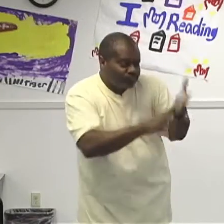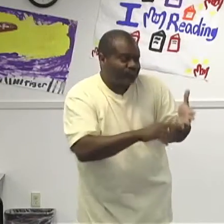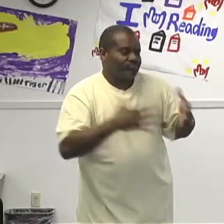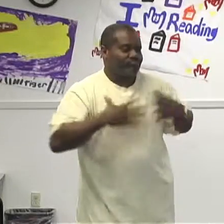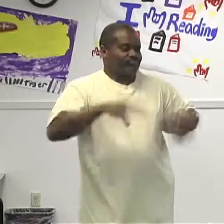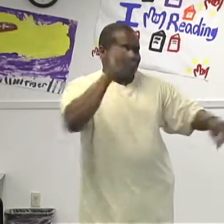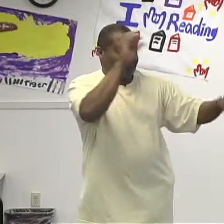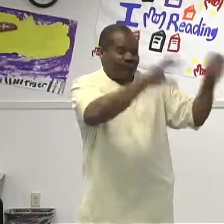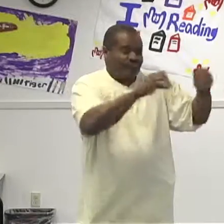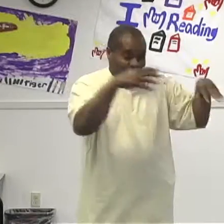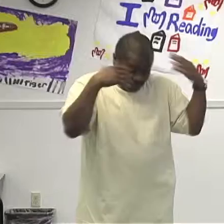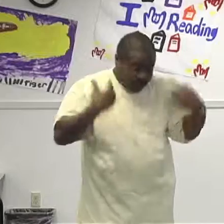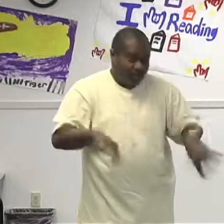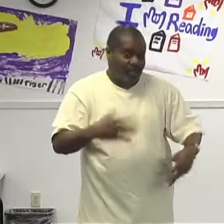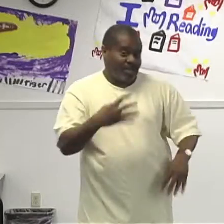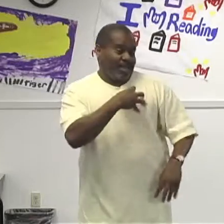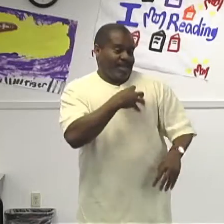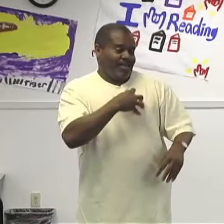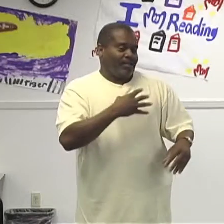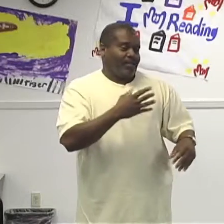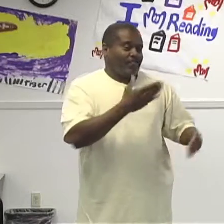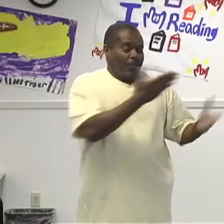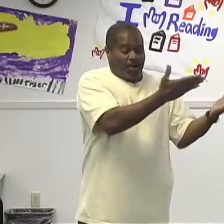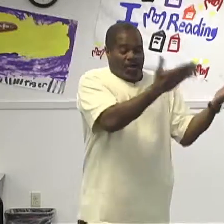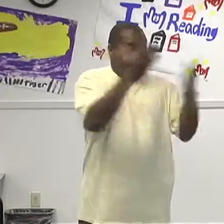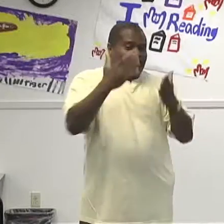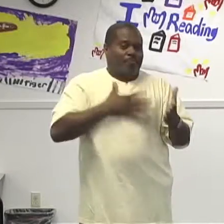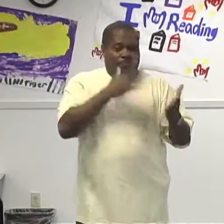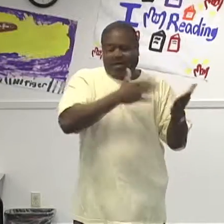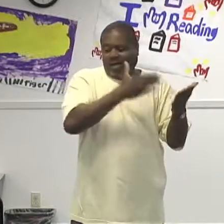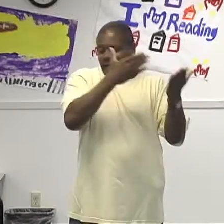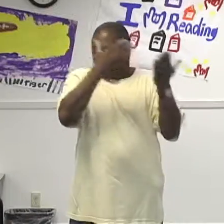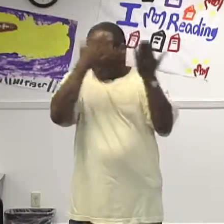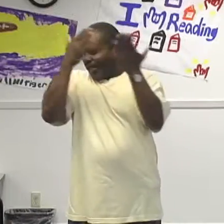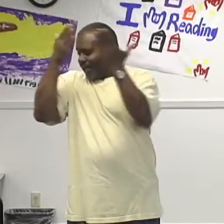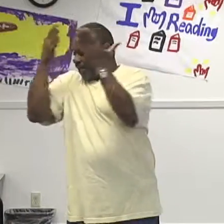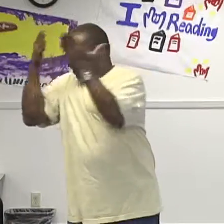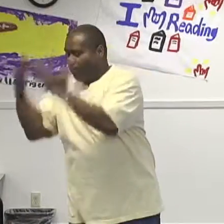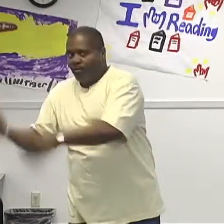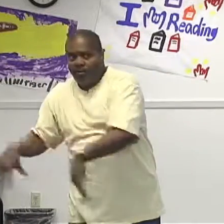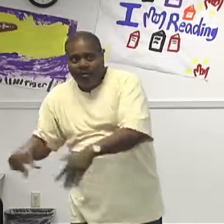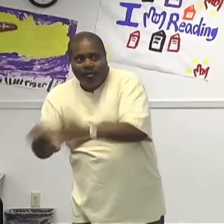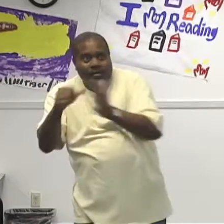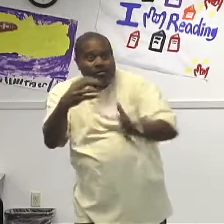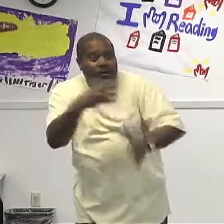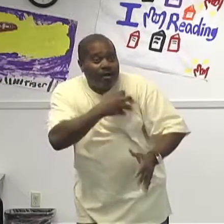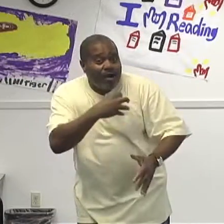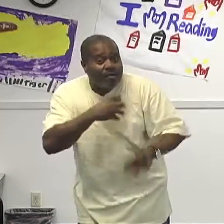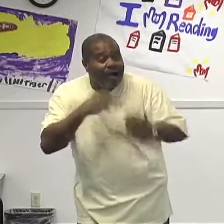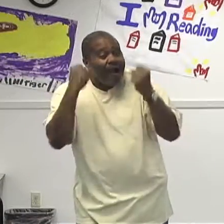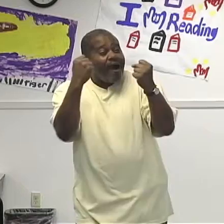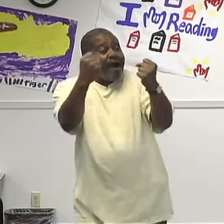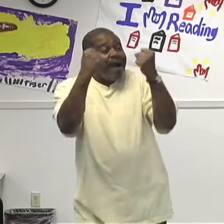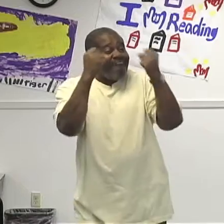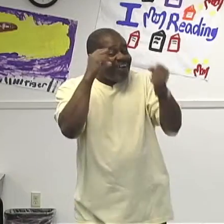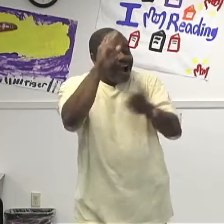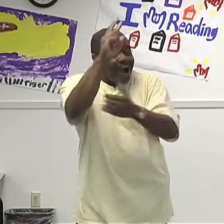school. And so he did. He drove me all the way there, and he made sure I was okay, and then he drove my family all the way back to the town.